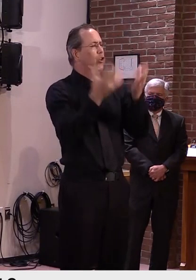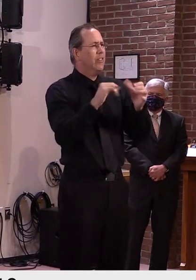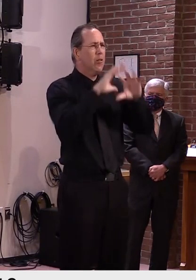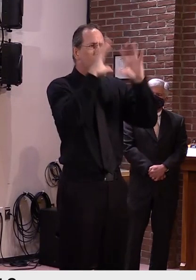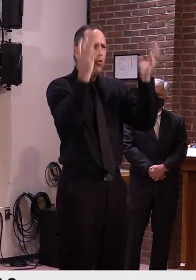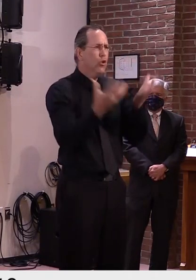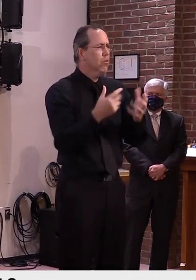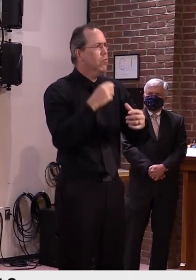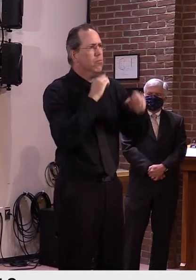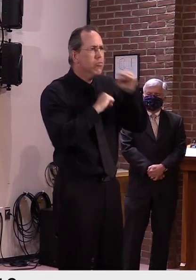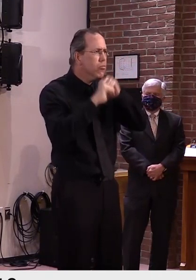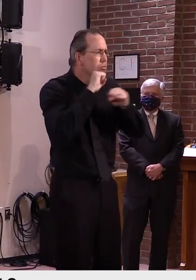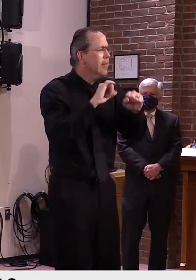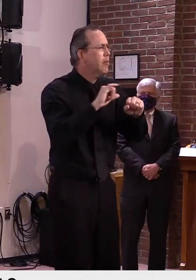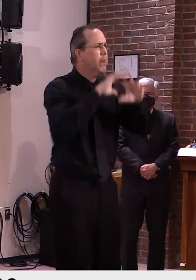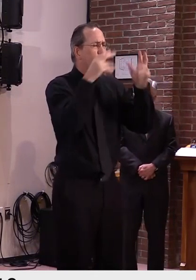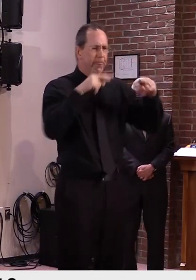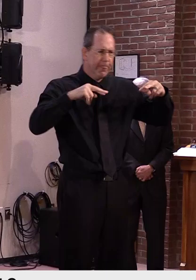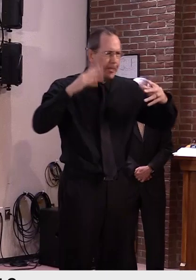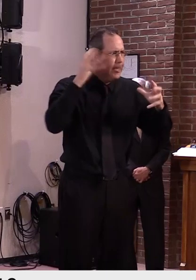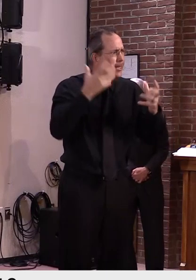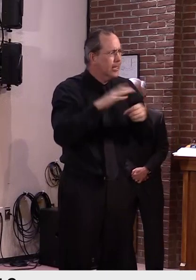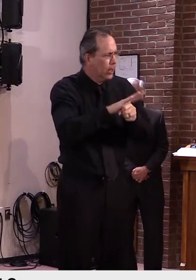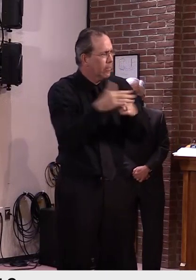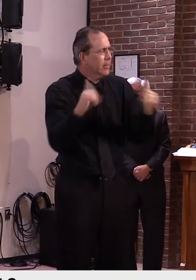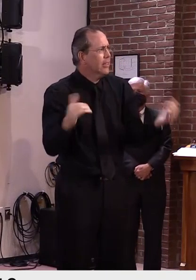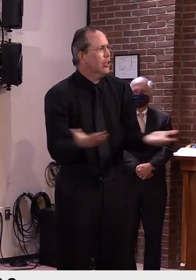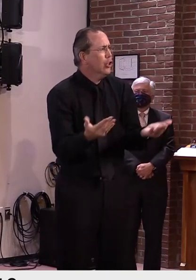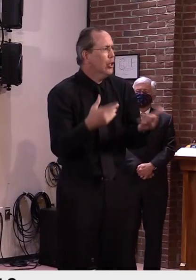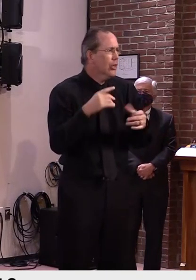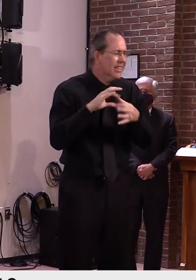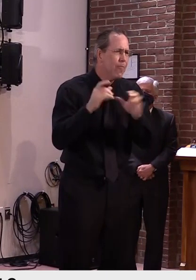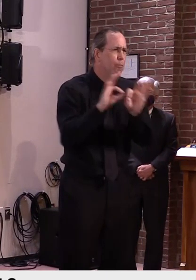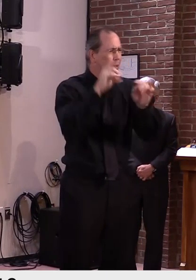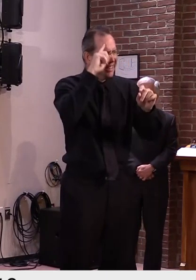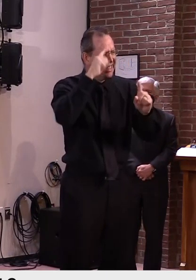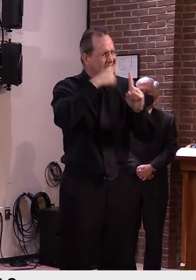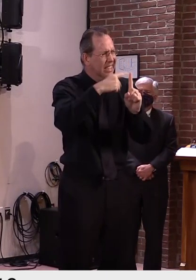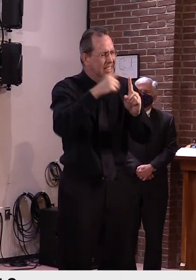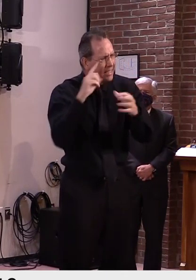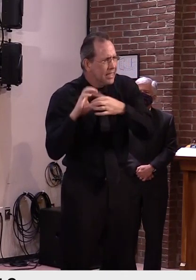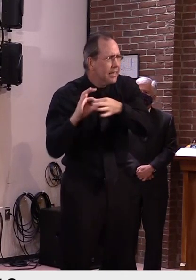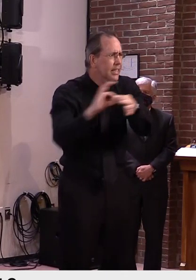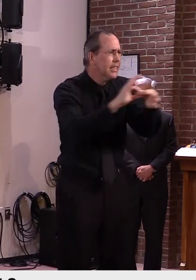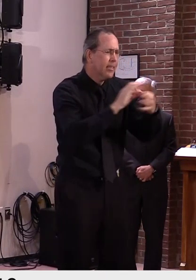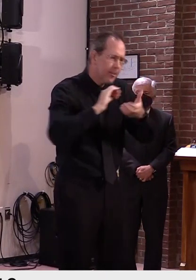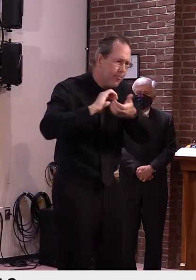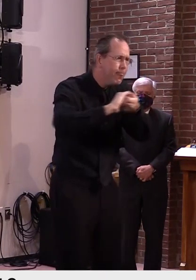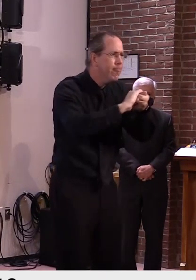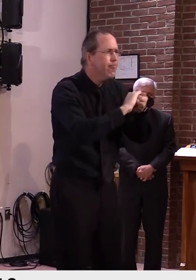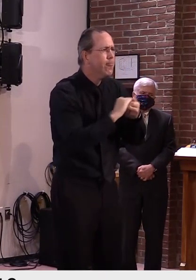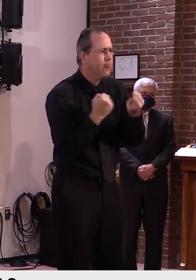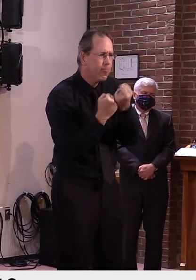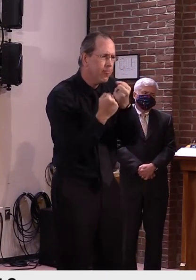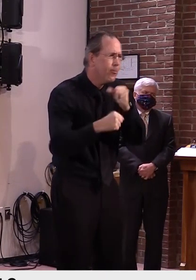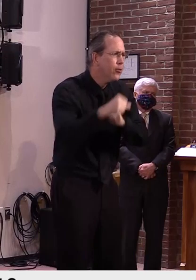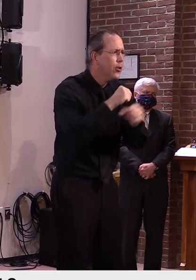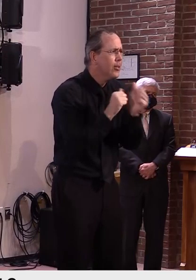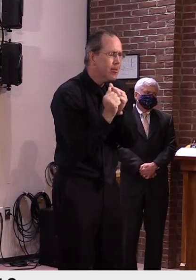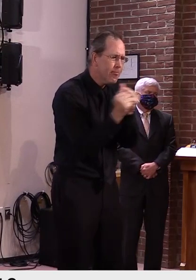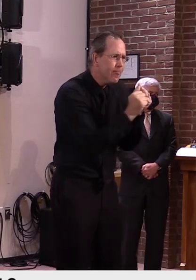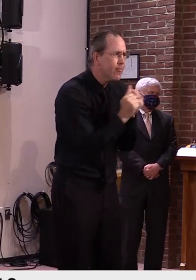continue to pull in the same direction against a common enemy, which in this case is the virus, we'll get